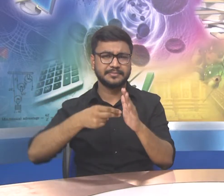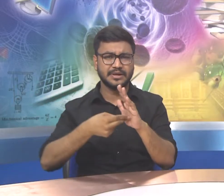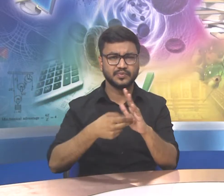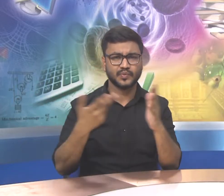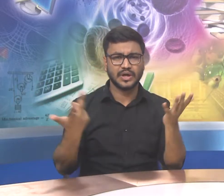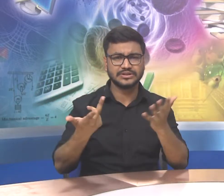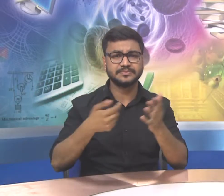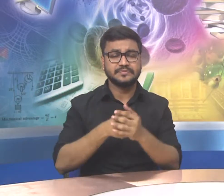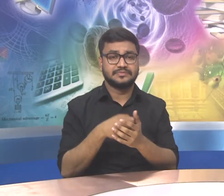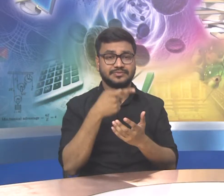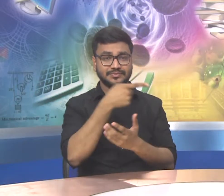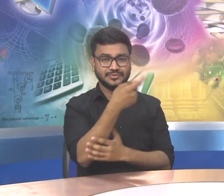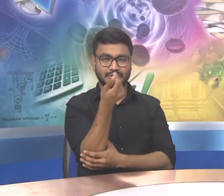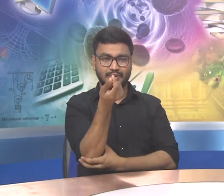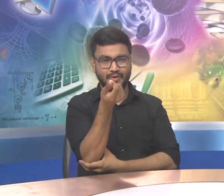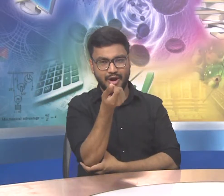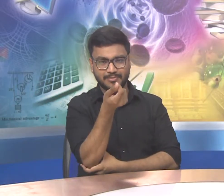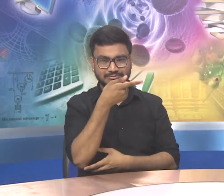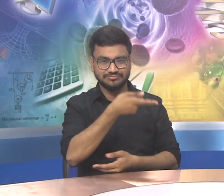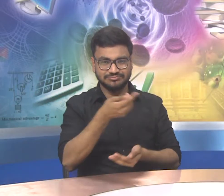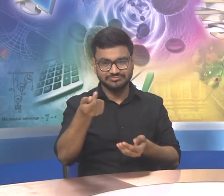Next is fund.